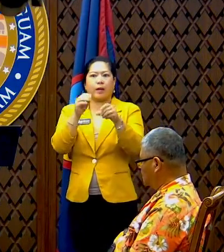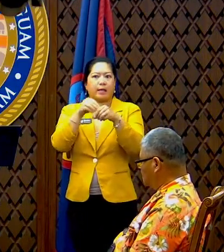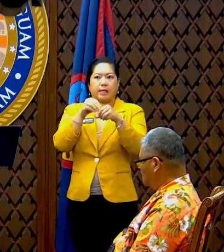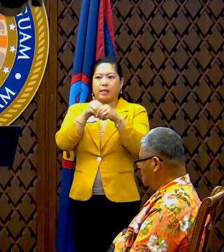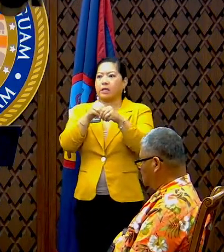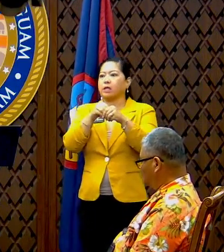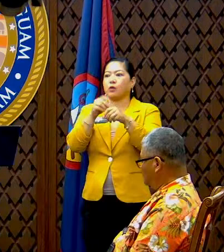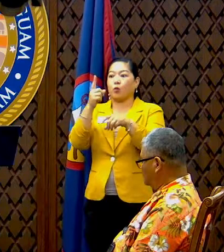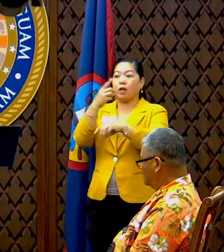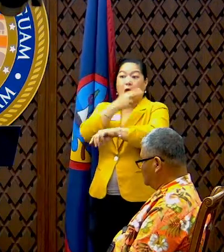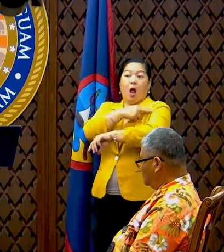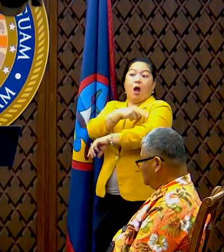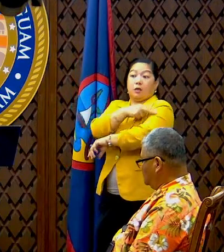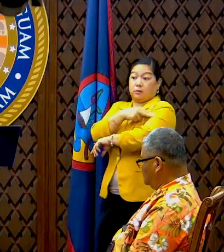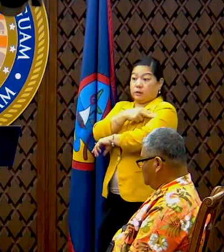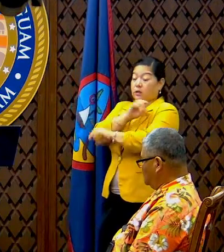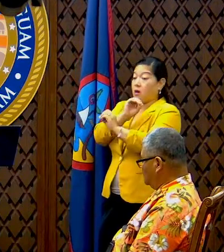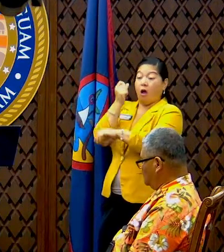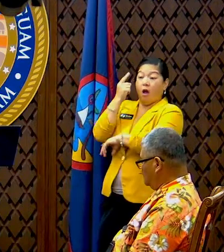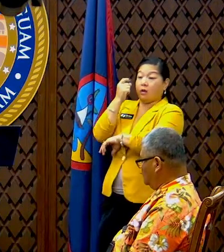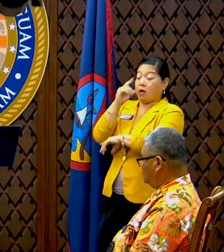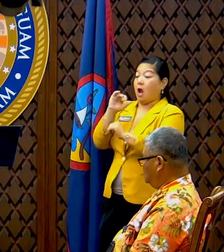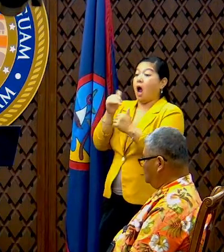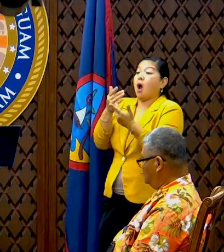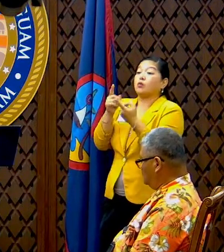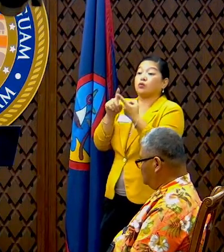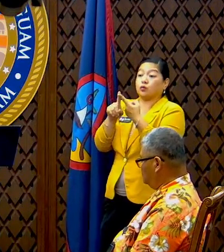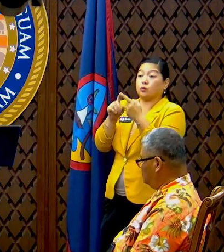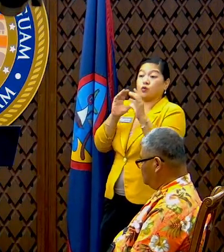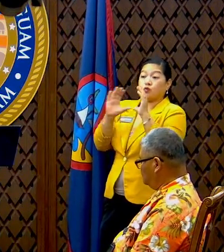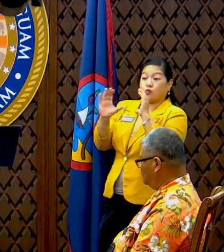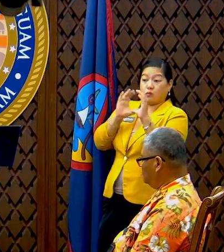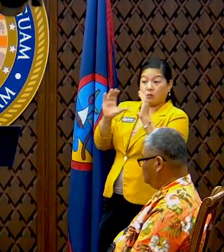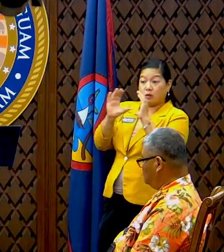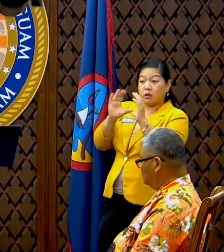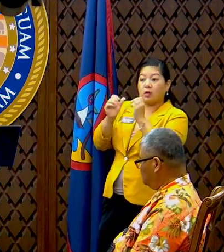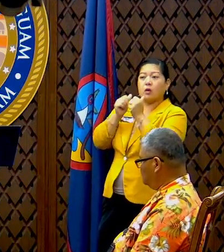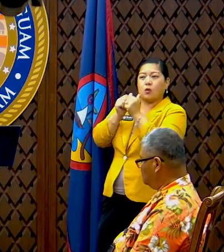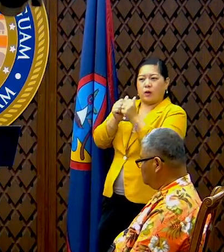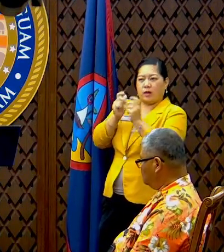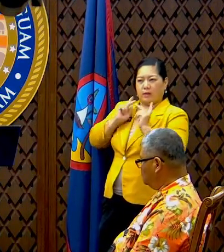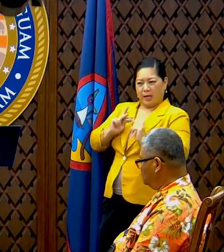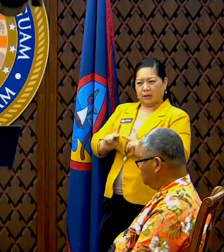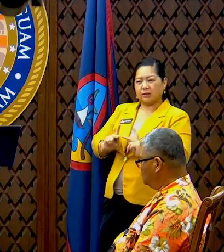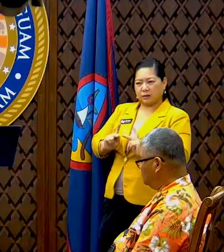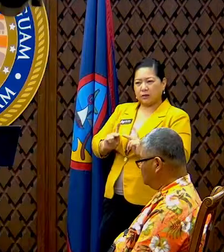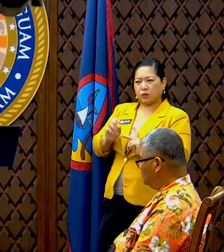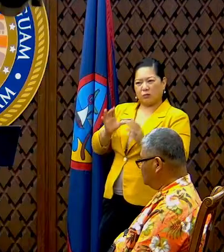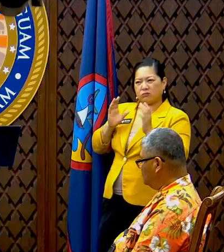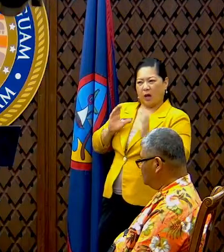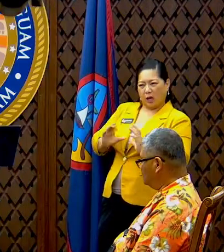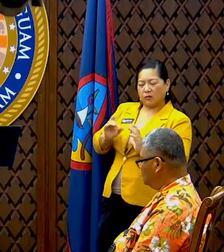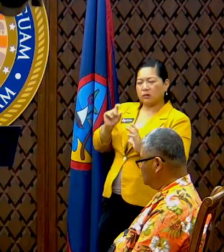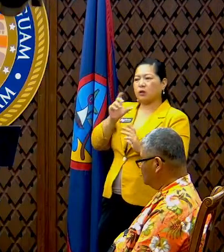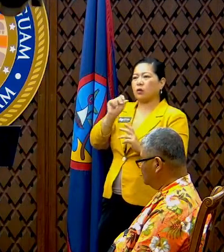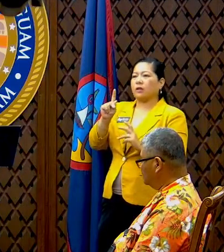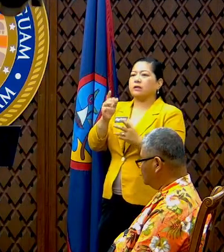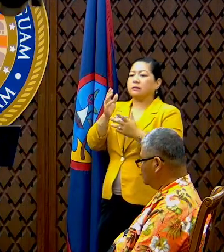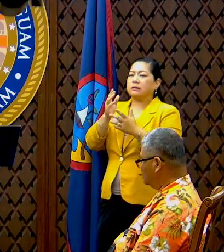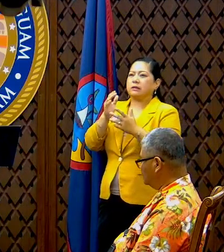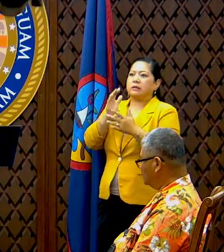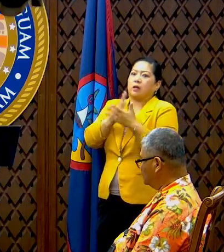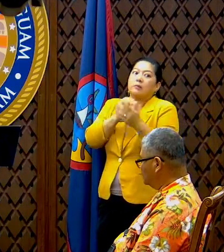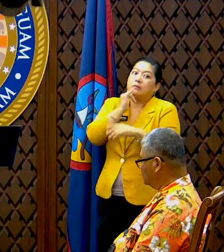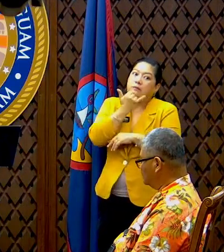of the hospitals understood how to communicate with the patient, there were some mistakes